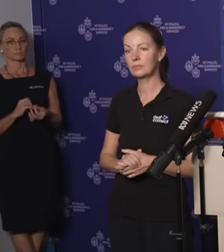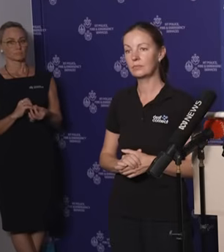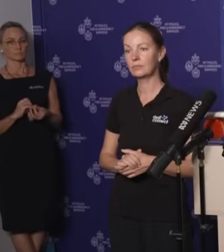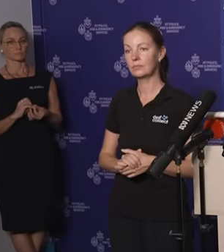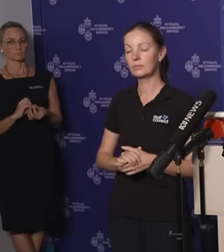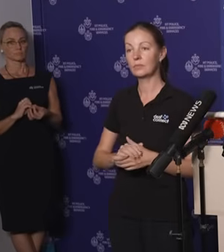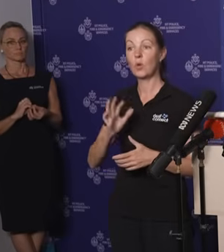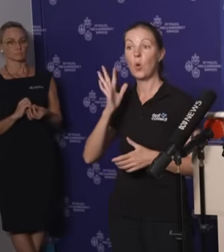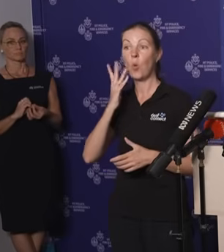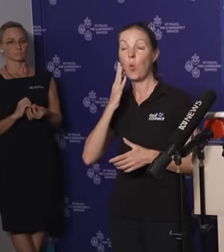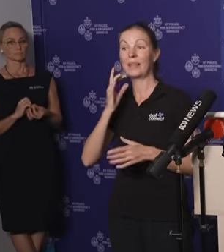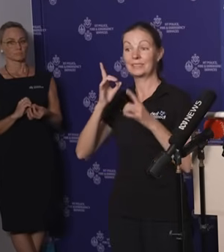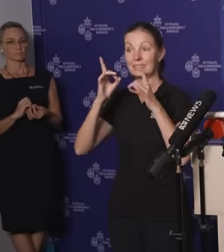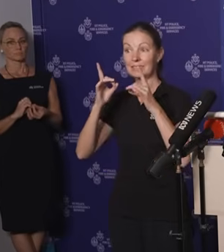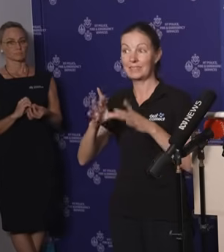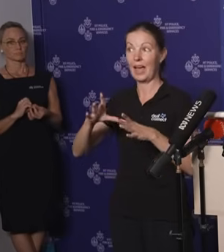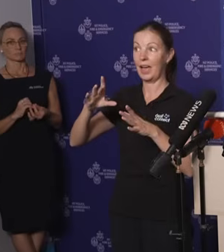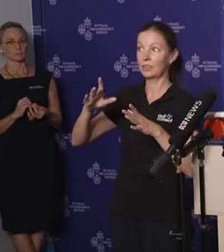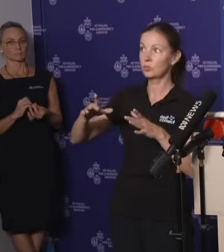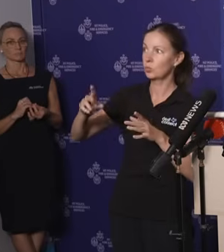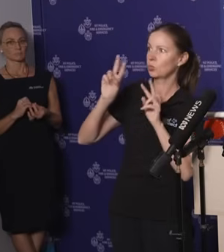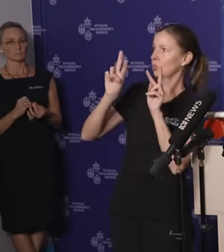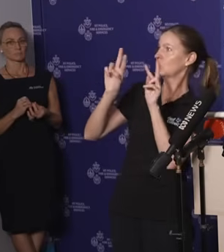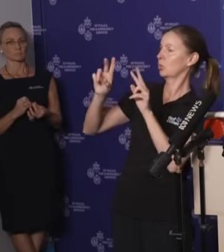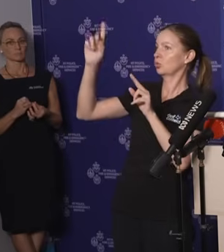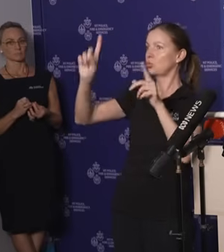When the storm impacts are starting to be felt,